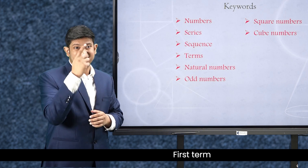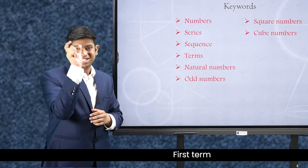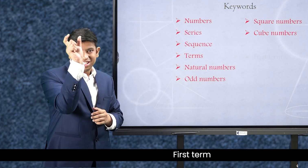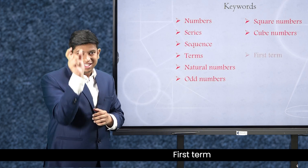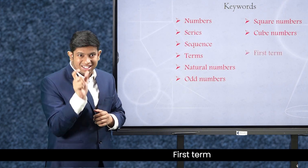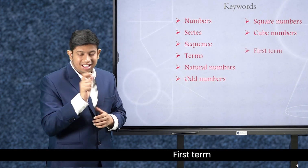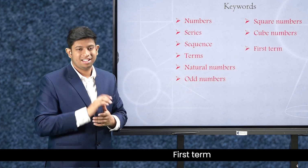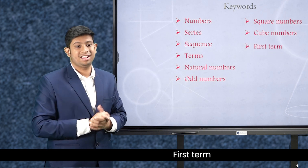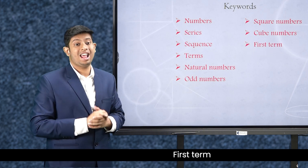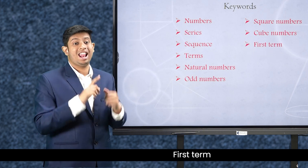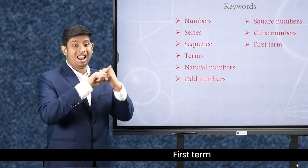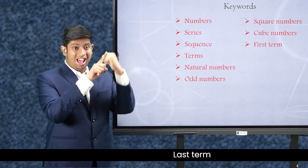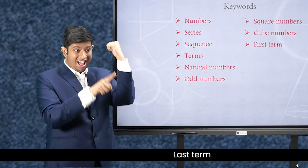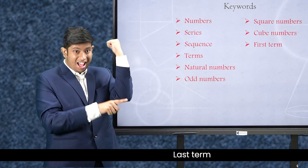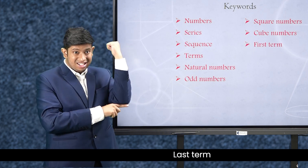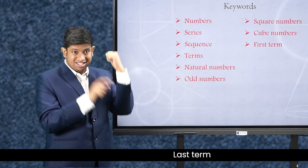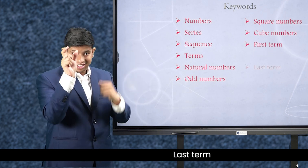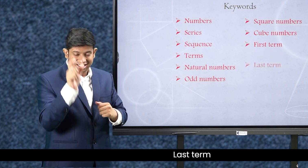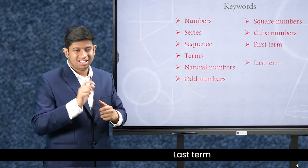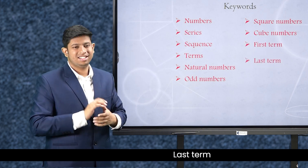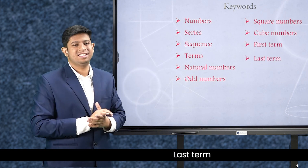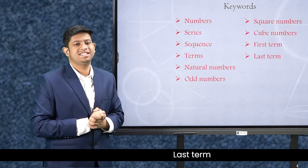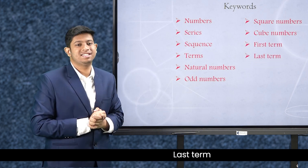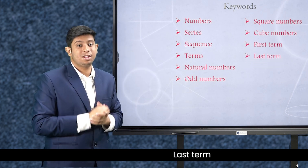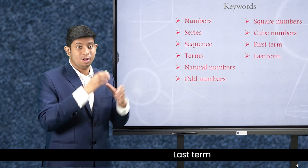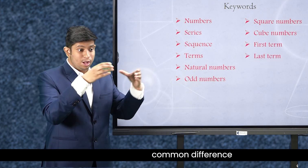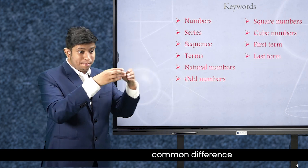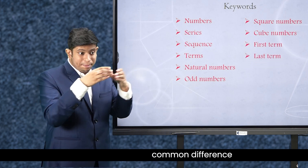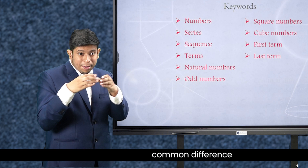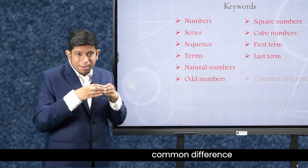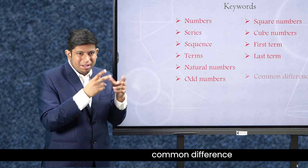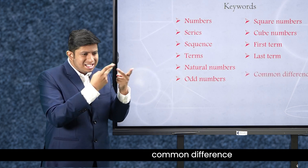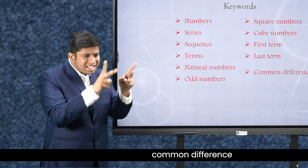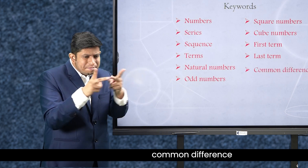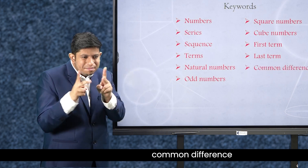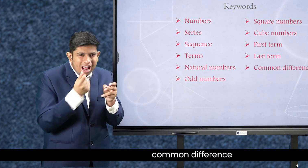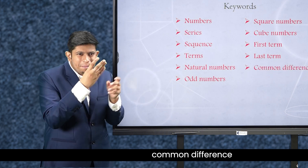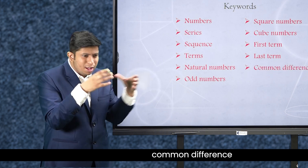first term, last term, common difference,